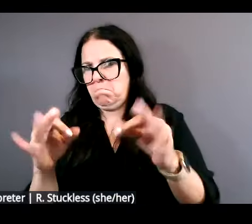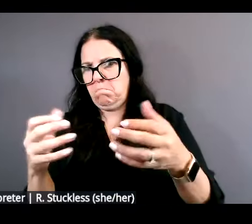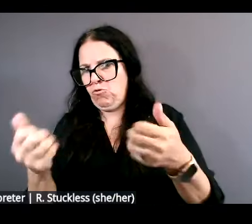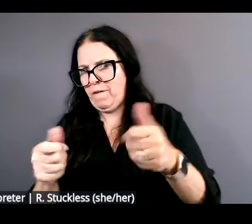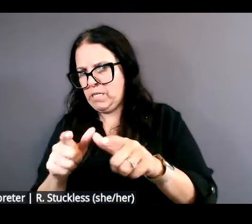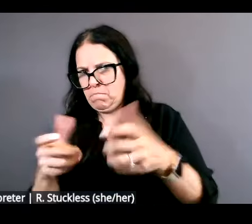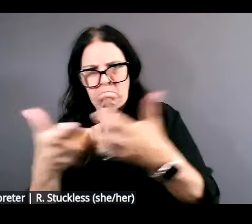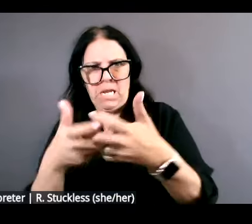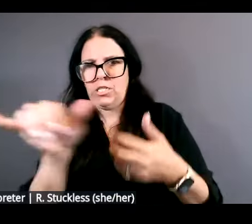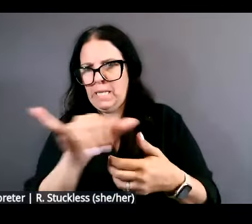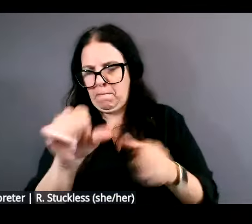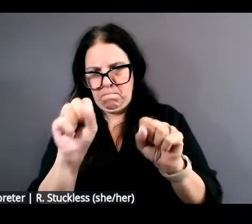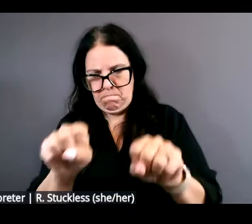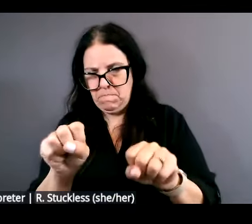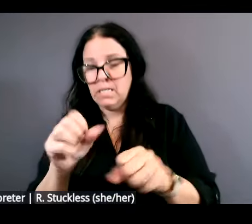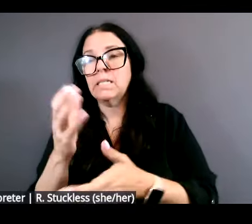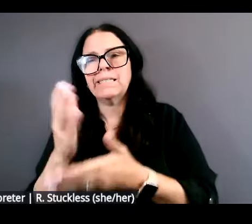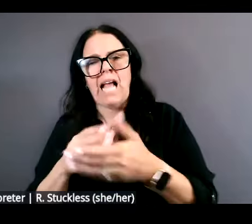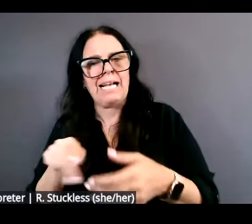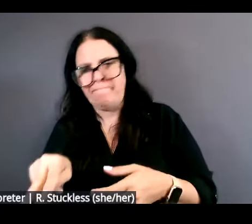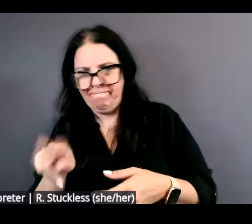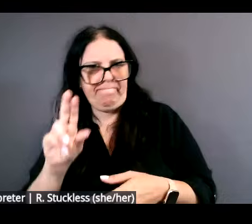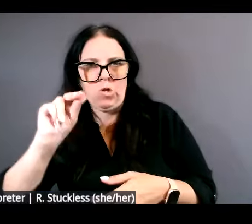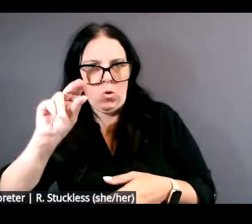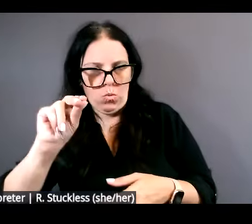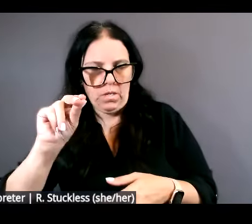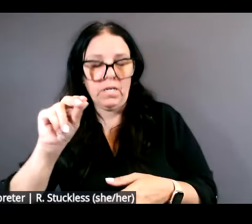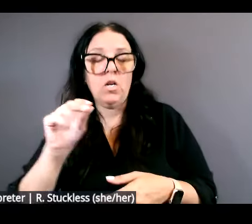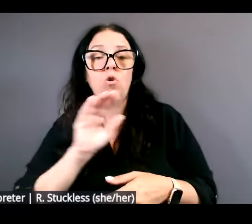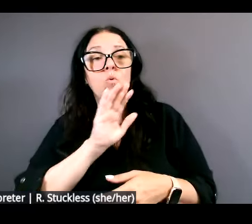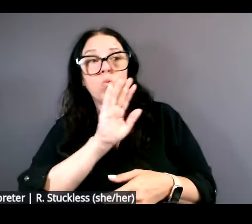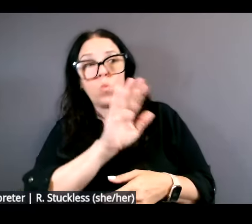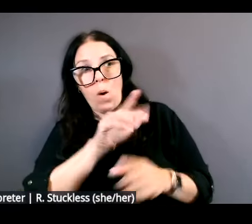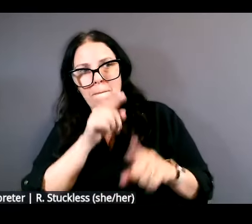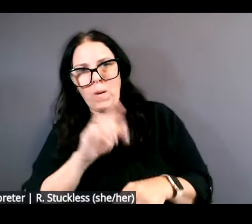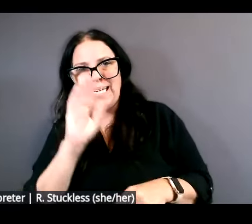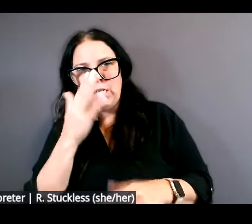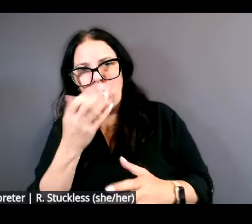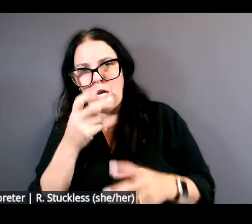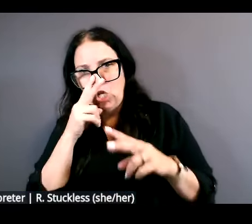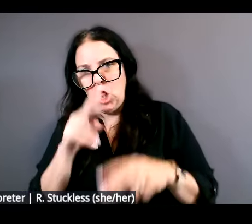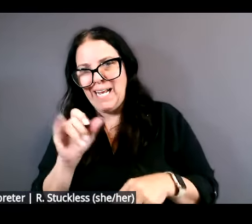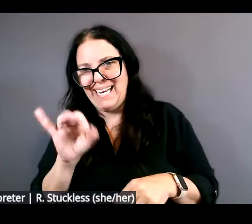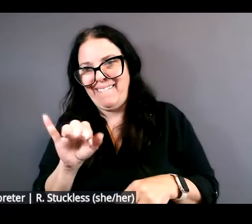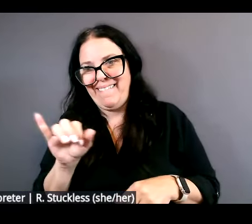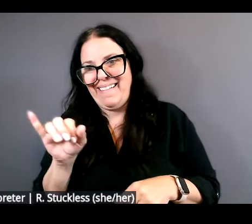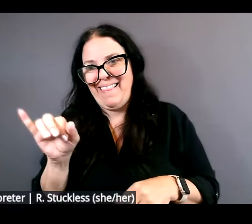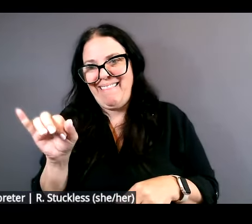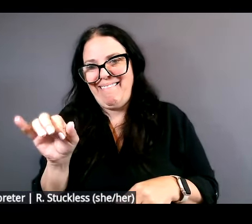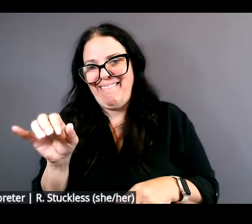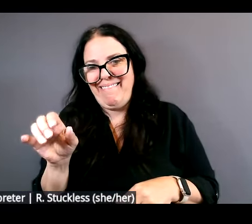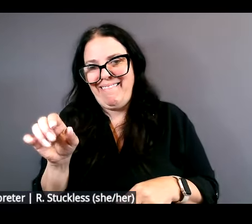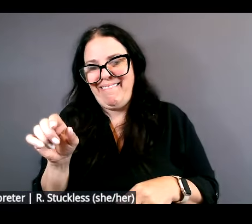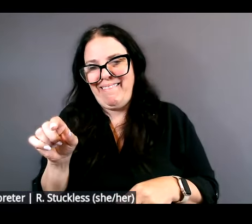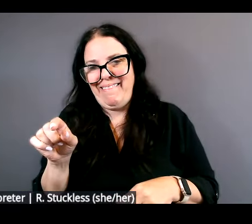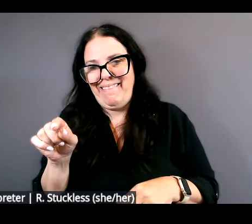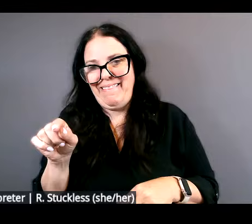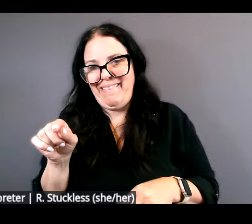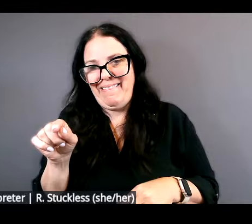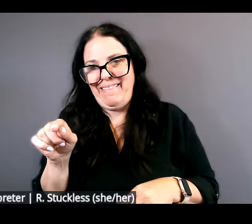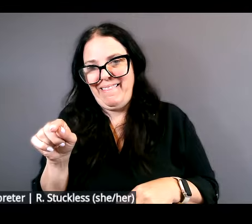would get to the issue as to whether or not you want to determine that the individual circulator was not is not eligible